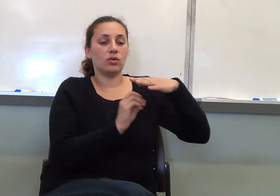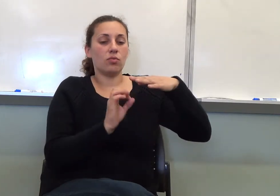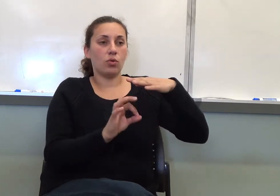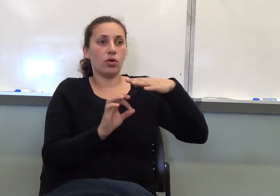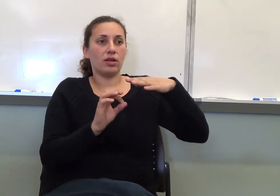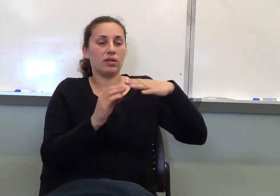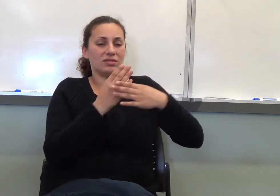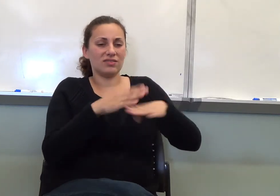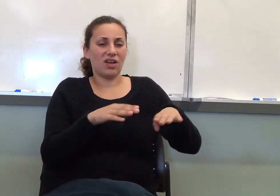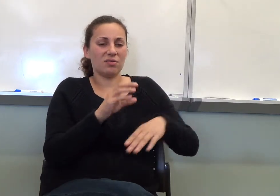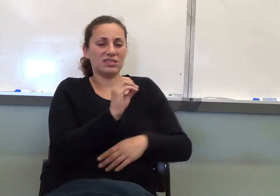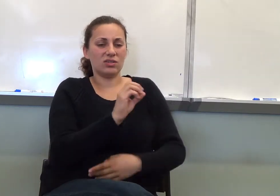by 0.9?